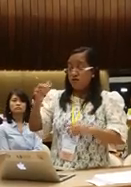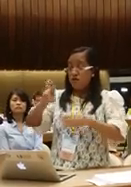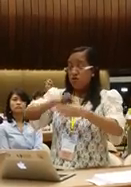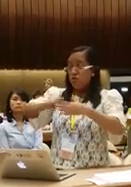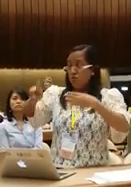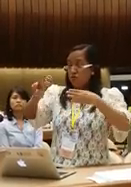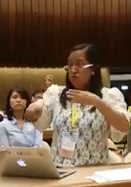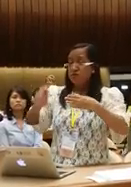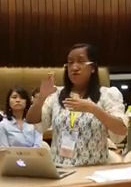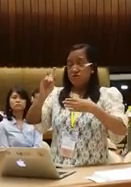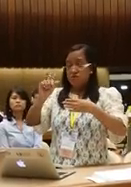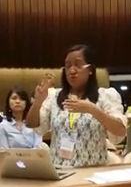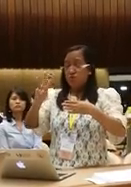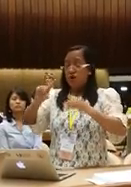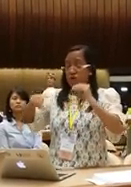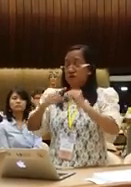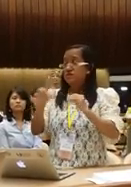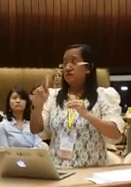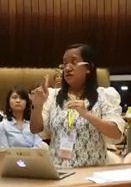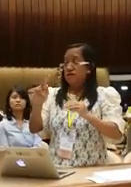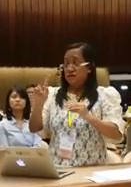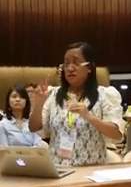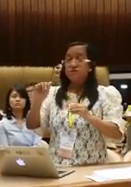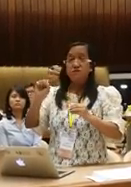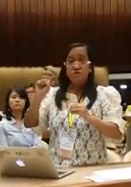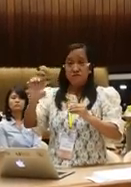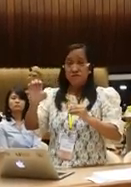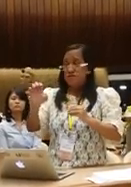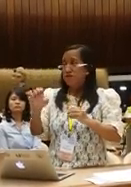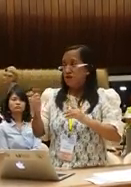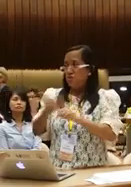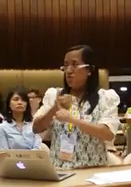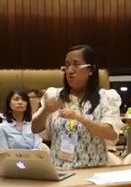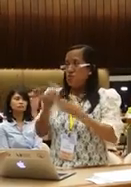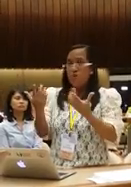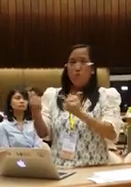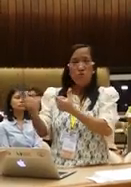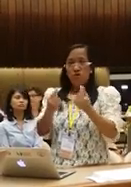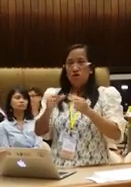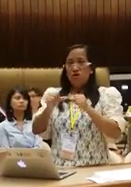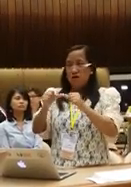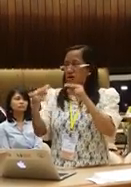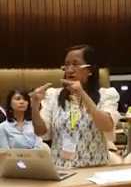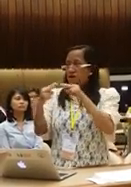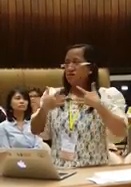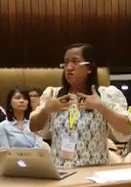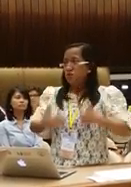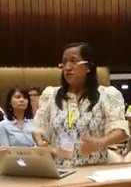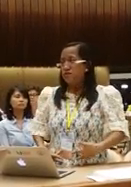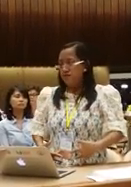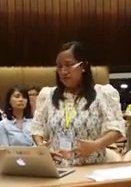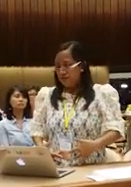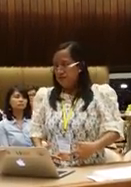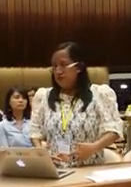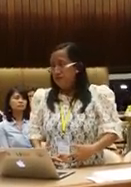the complaint of ours she still faces on a daily basis her perpetrator who still continues to live in their neighborhood. There is